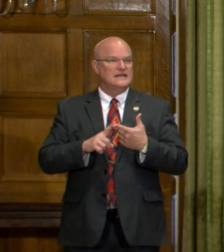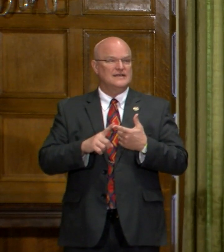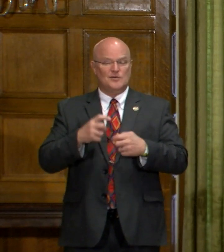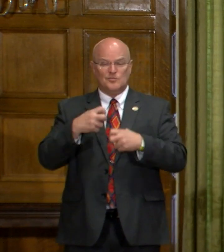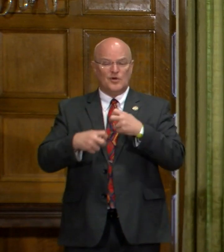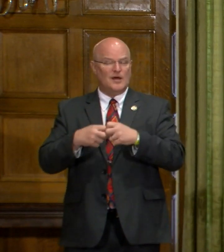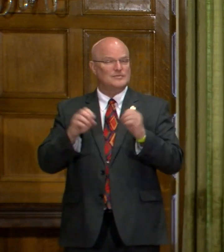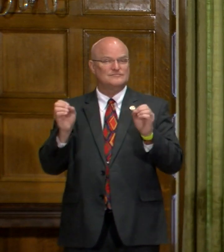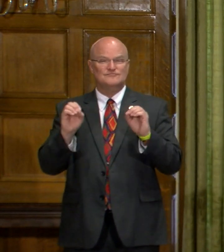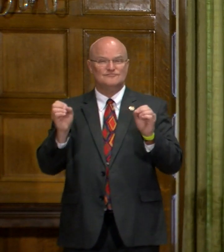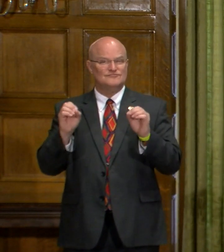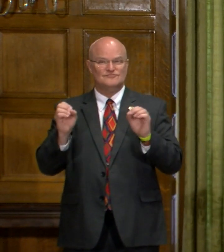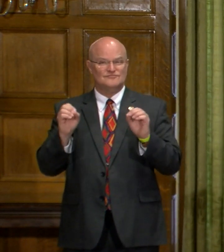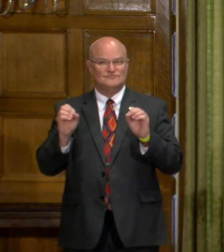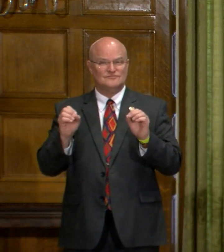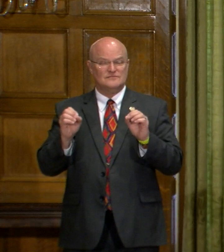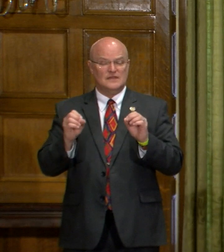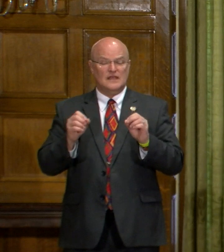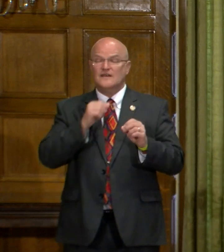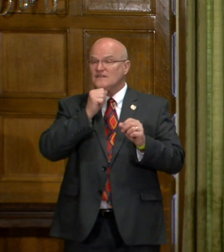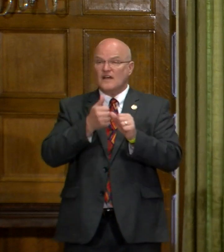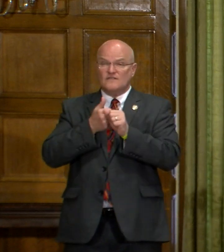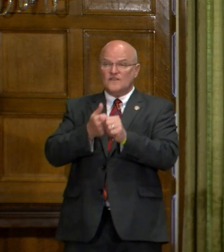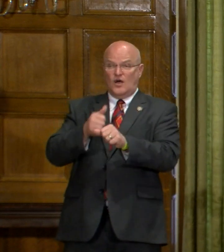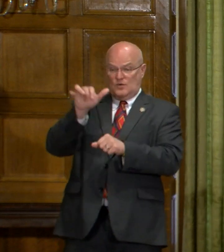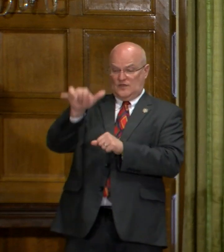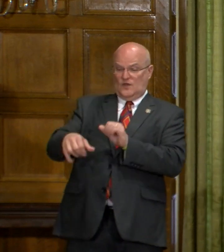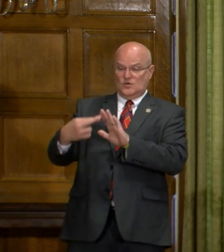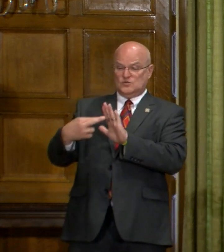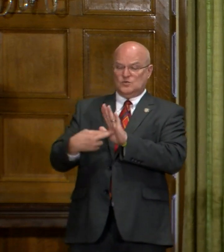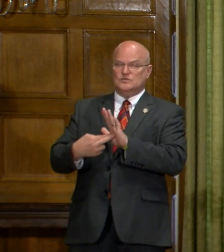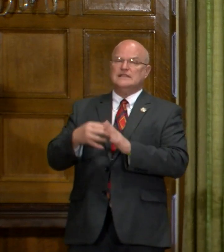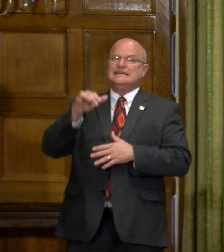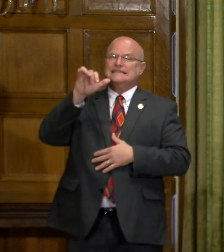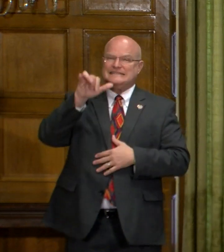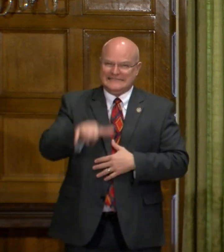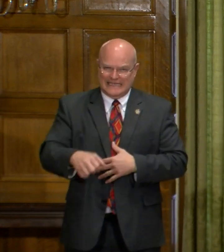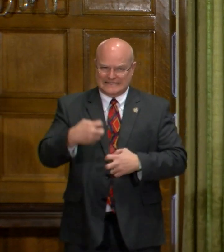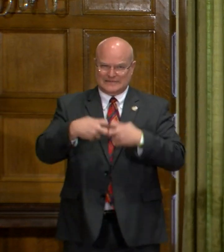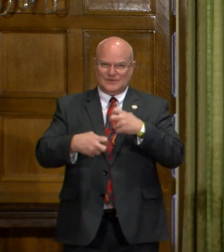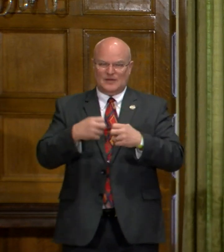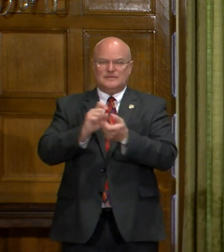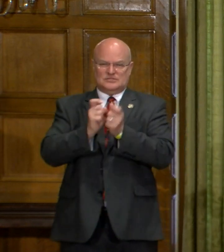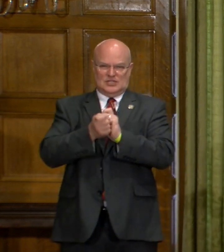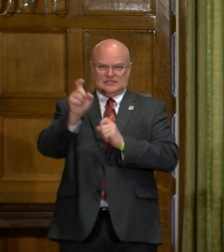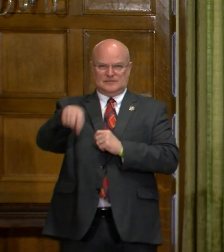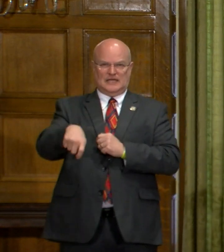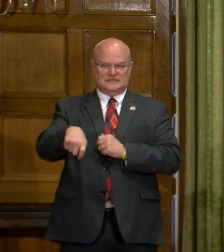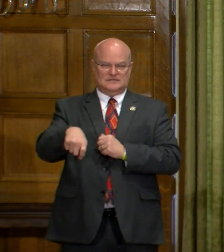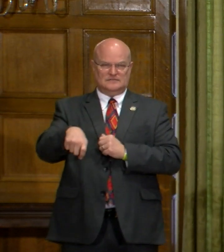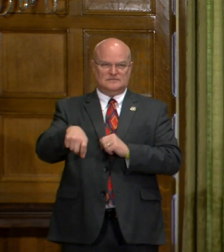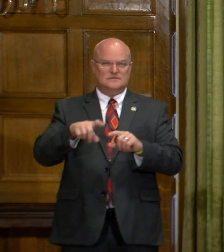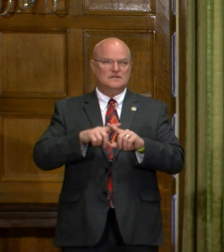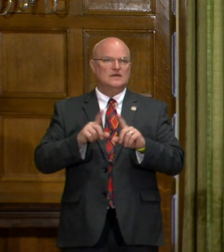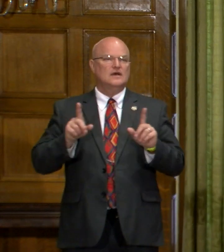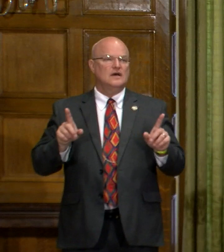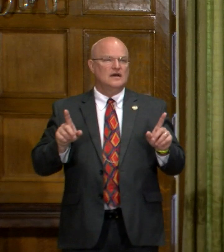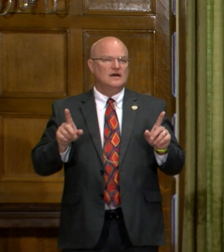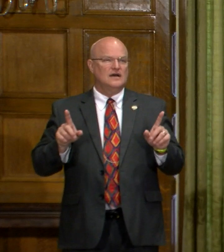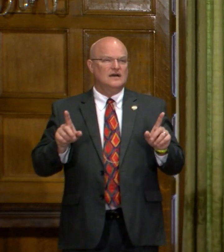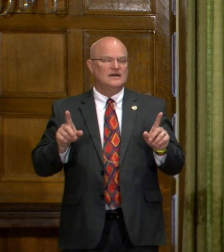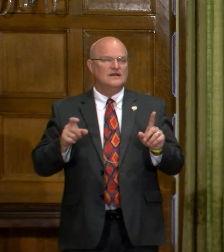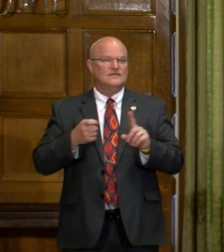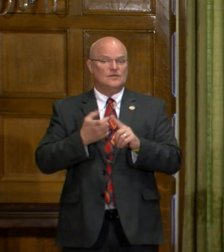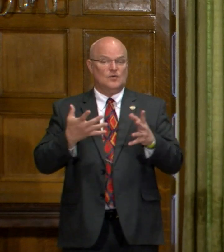any problem them being open. Now, if they're not following those rules, that's a problem, and they need to change. But